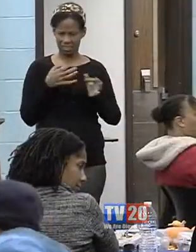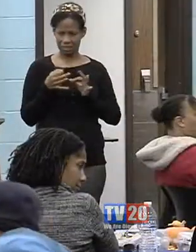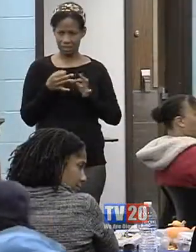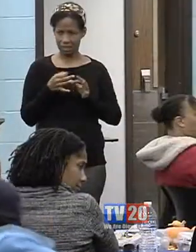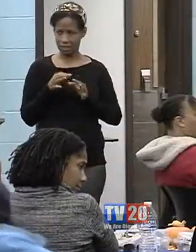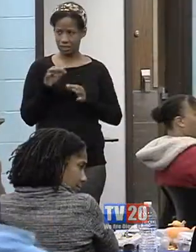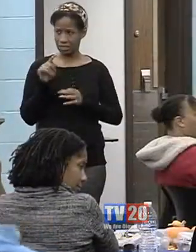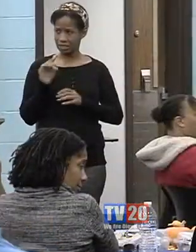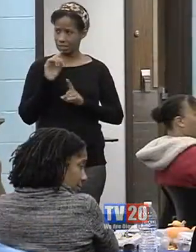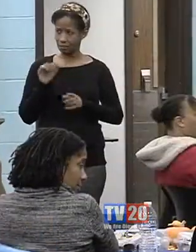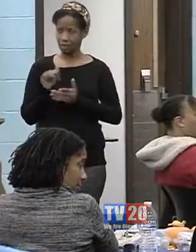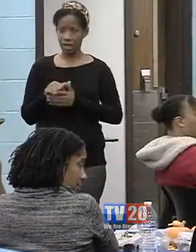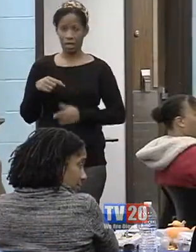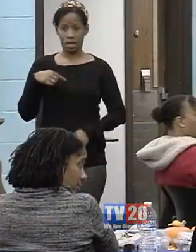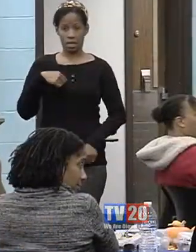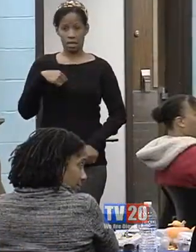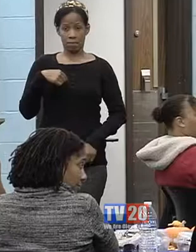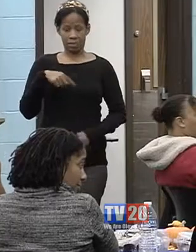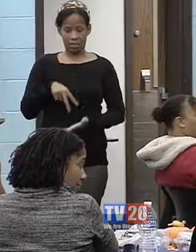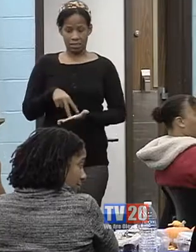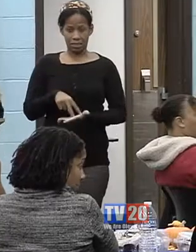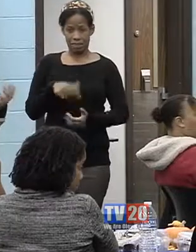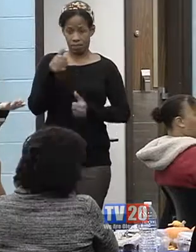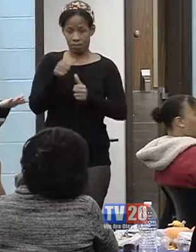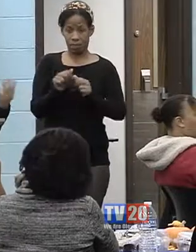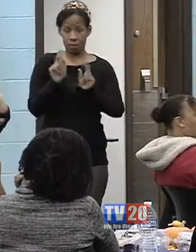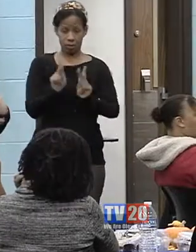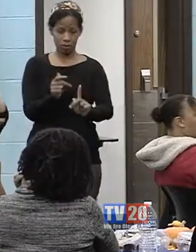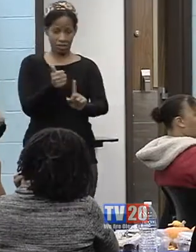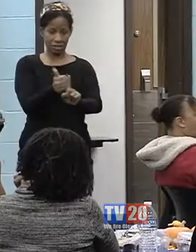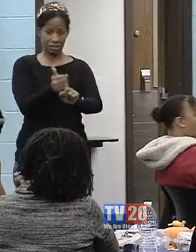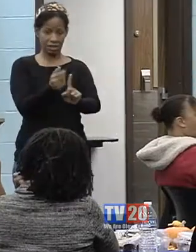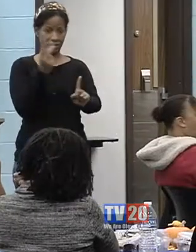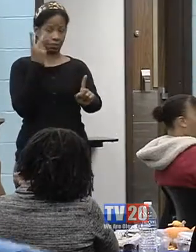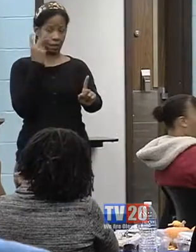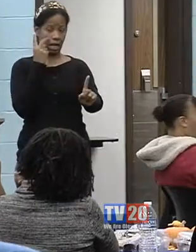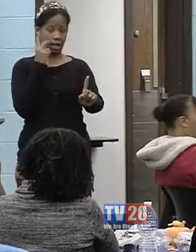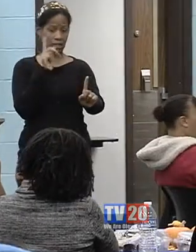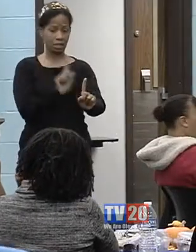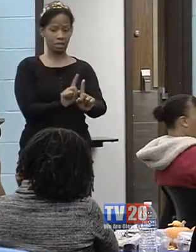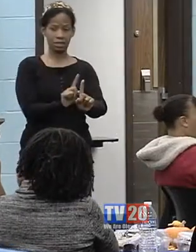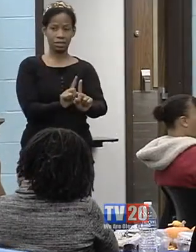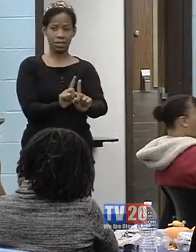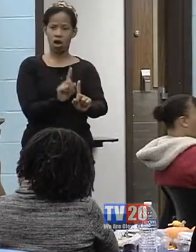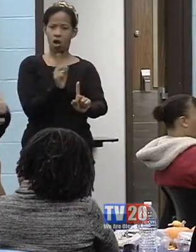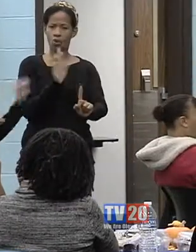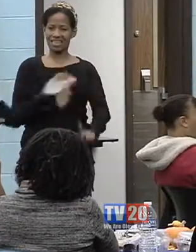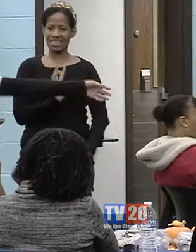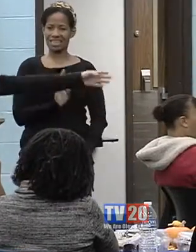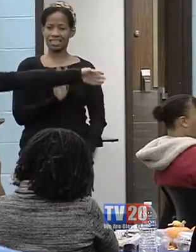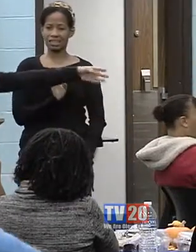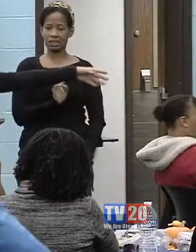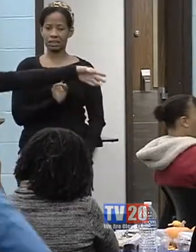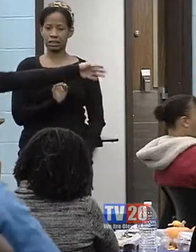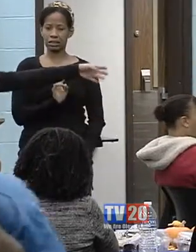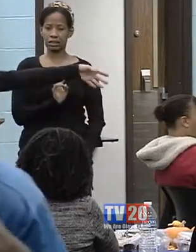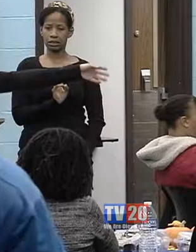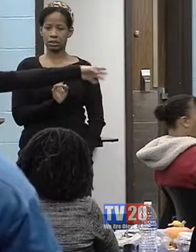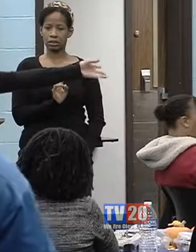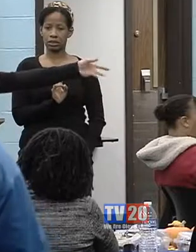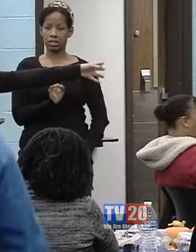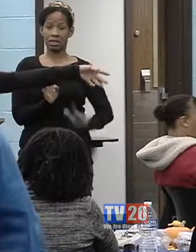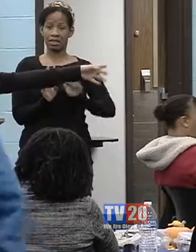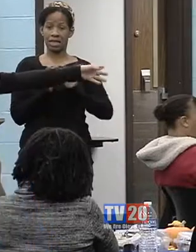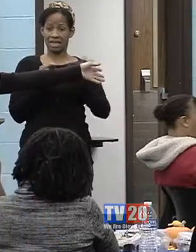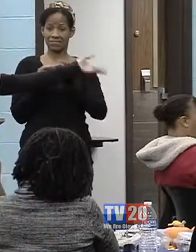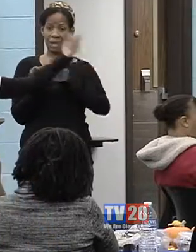Tom wants to answer, but just remember that the person who has vision loss is always at 6 o'clock, because, you know, I'm saying over here